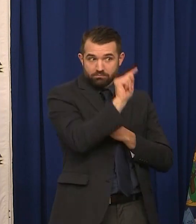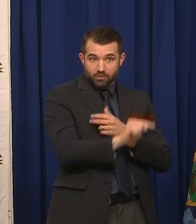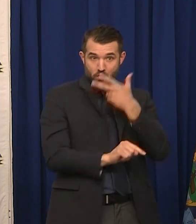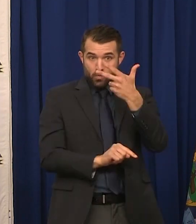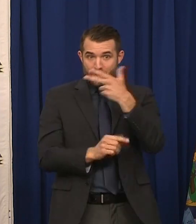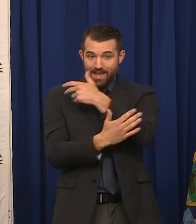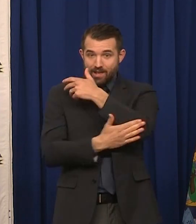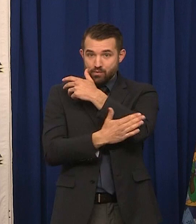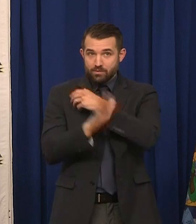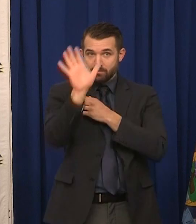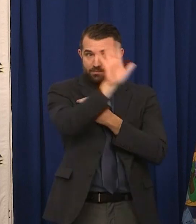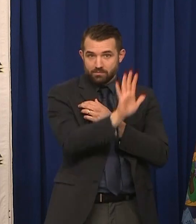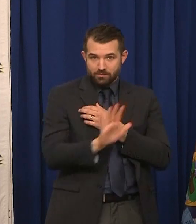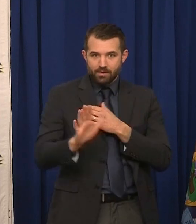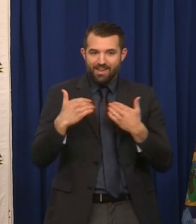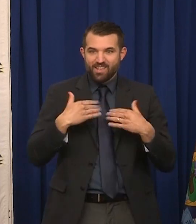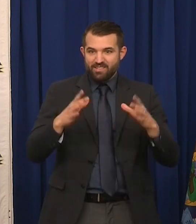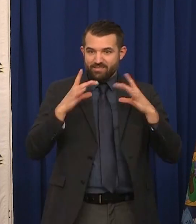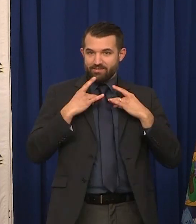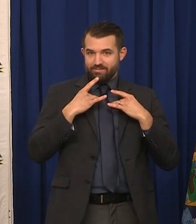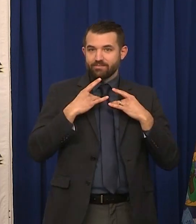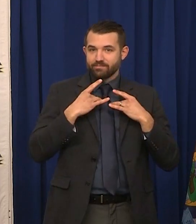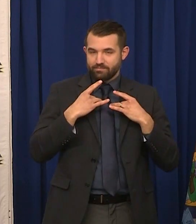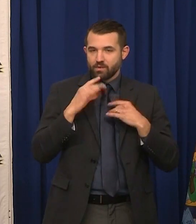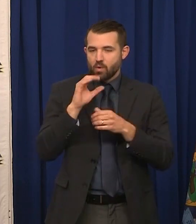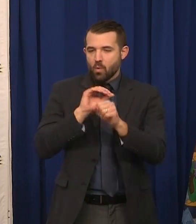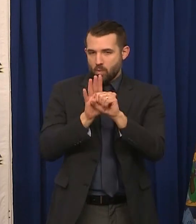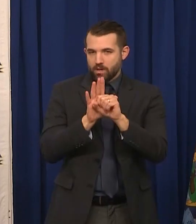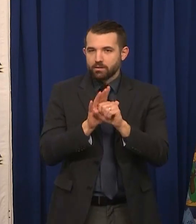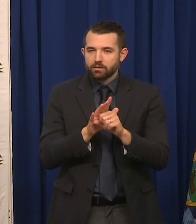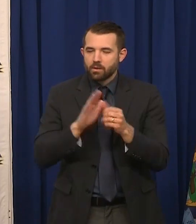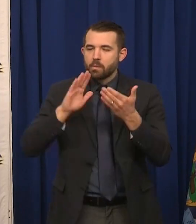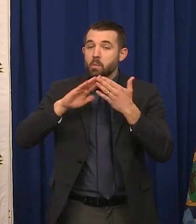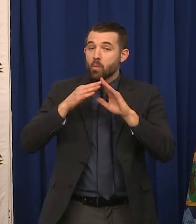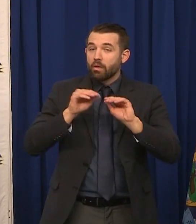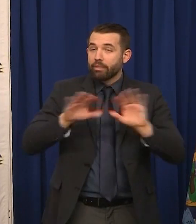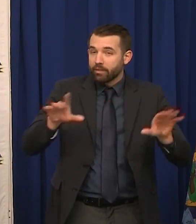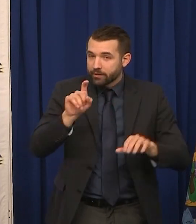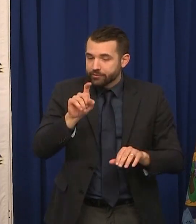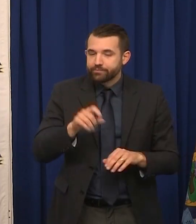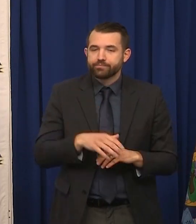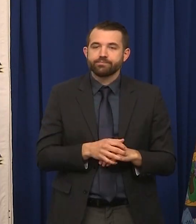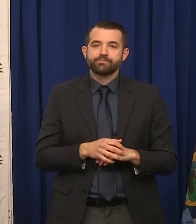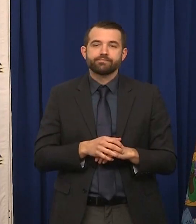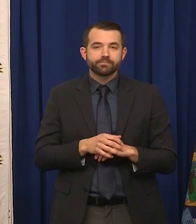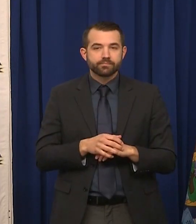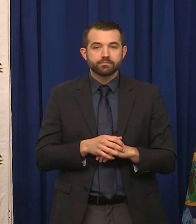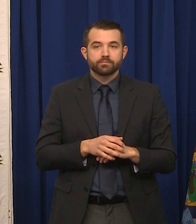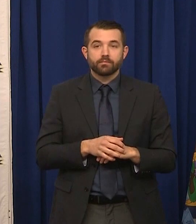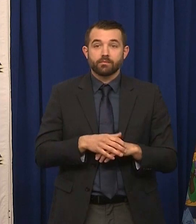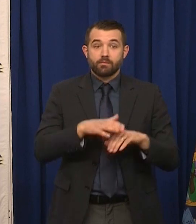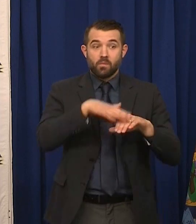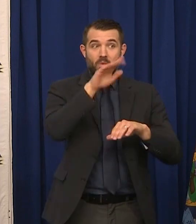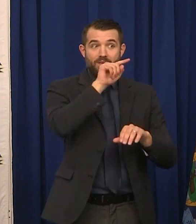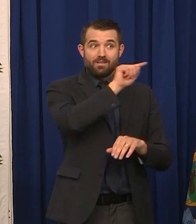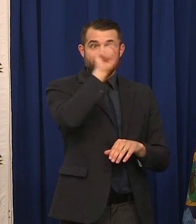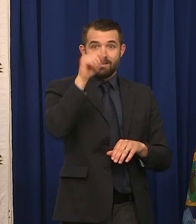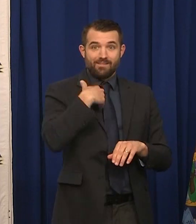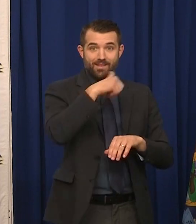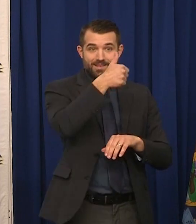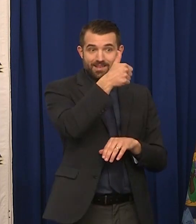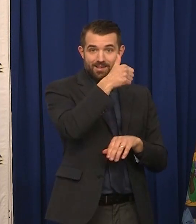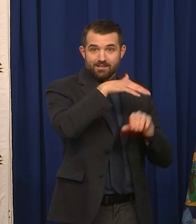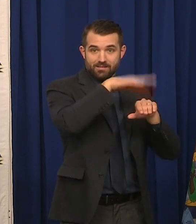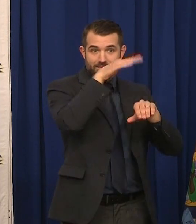other criteria is whether 25% of the cases in any county don't have a link to another